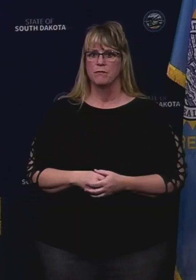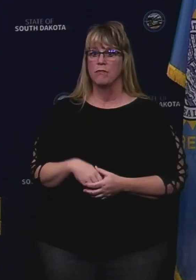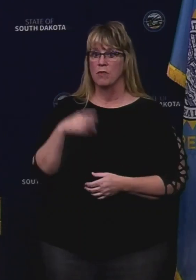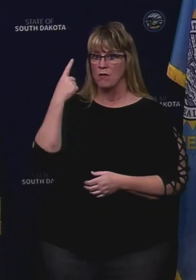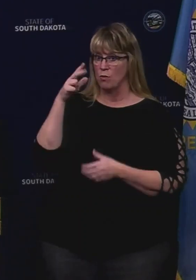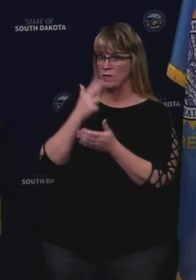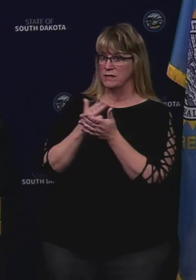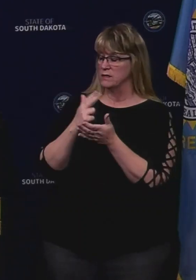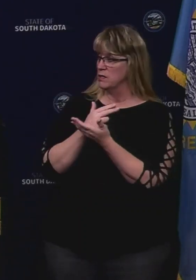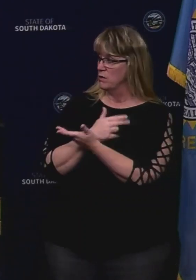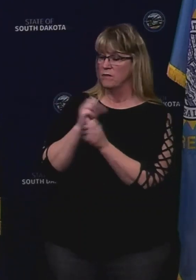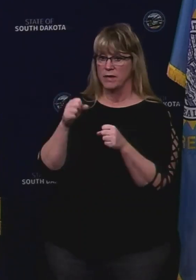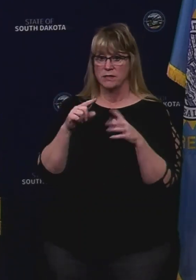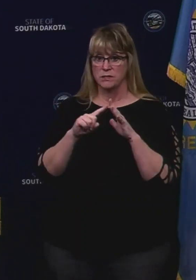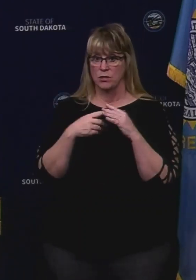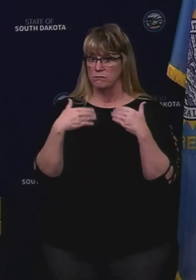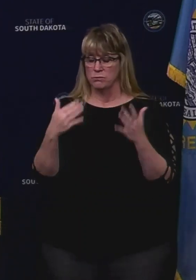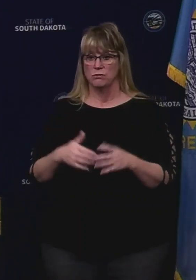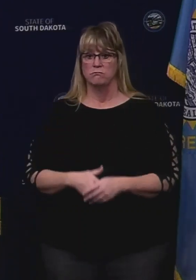could start. Sure.